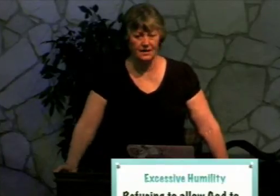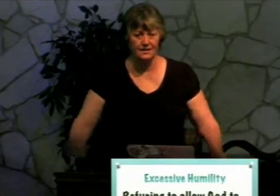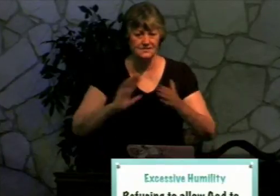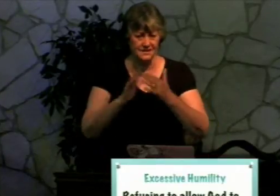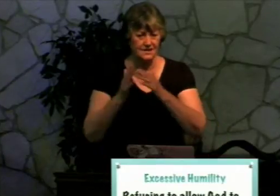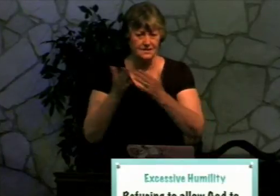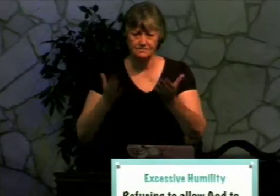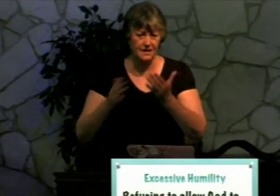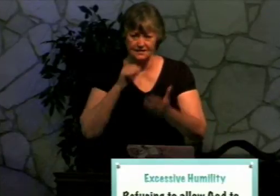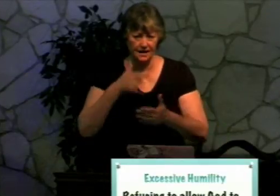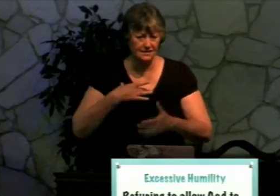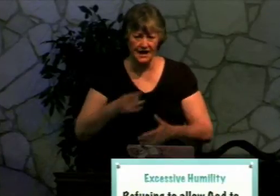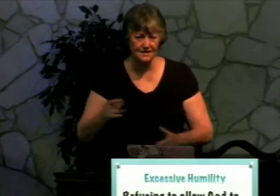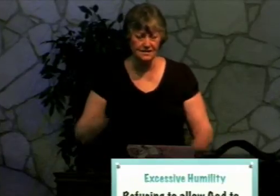Now, the city might not like it.